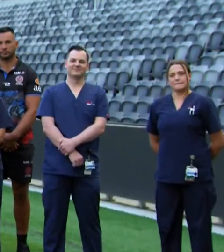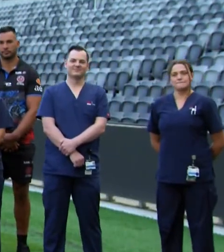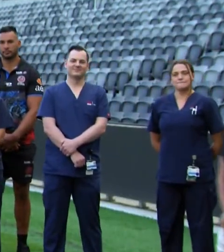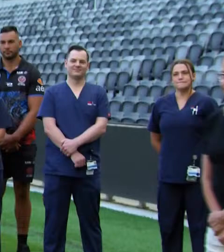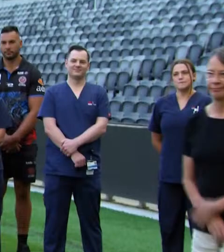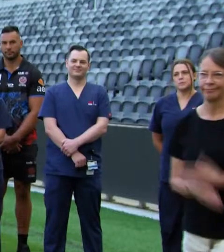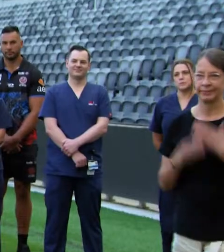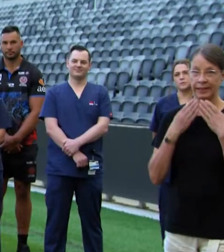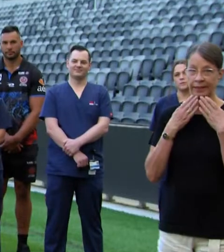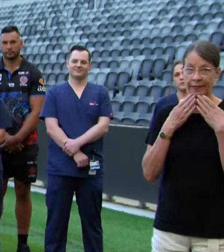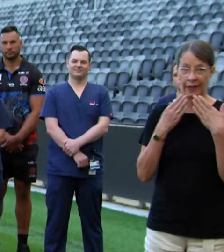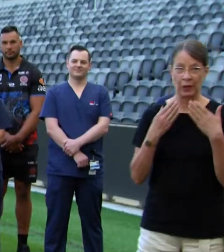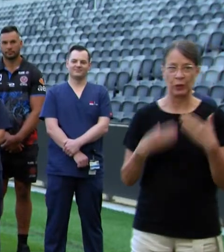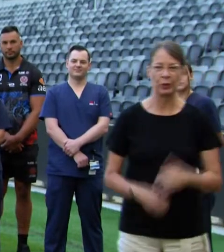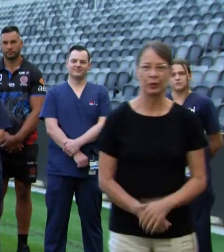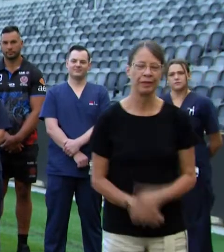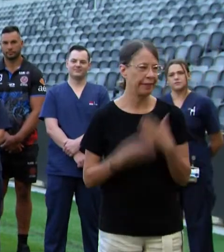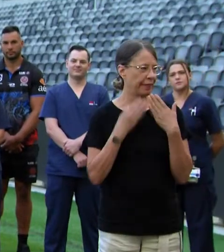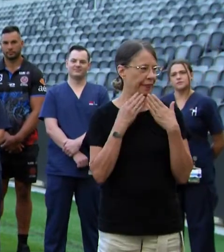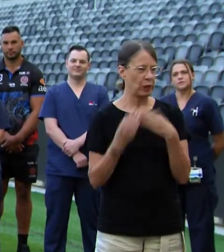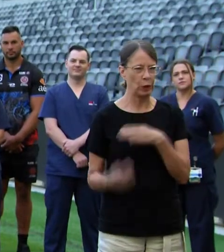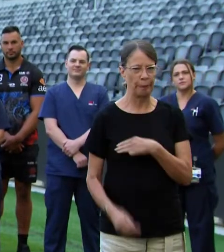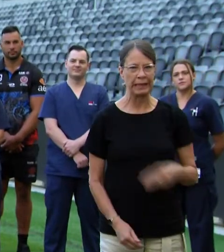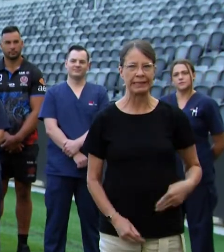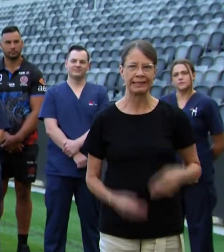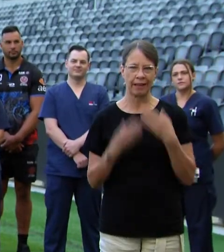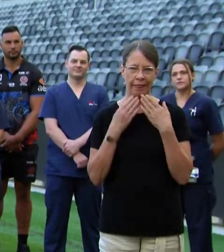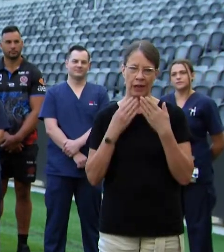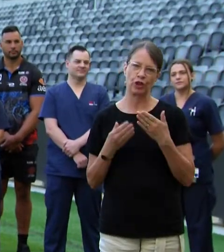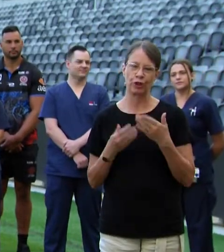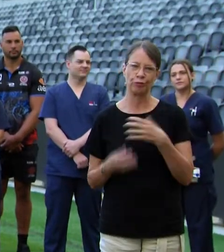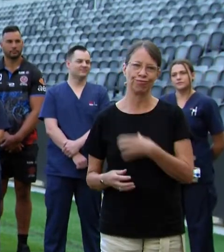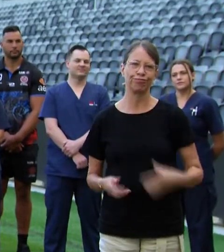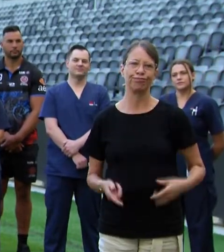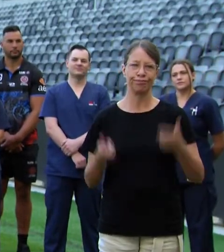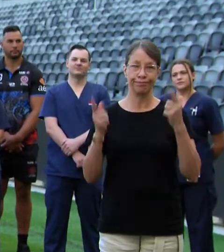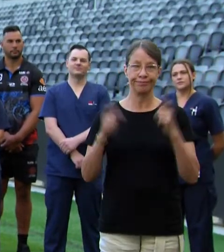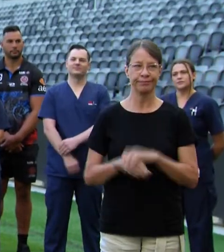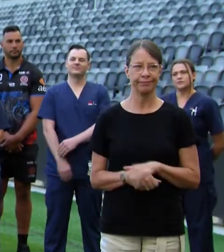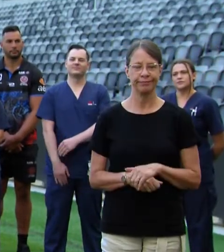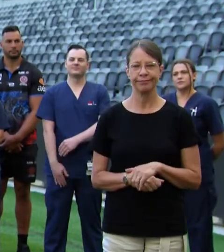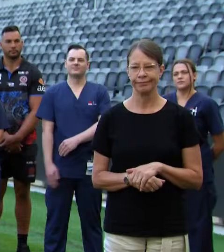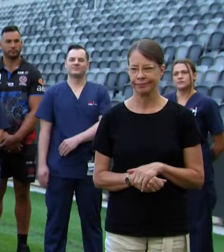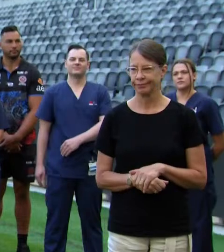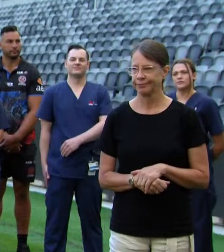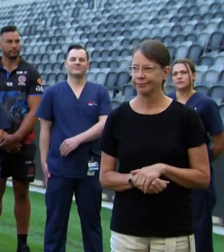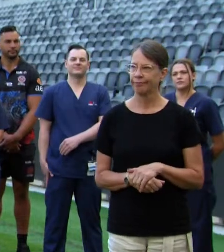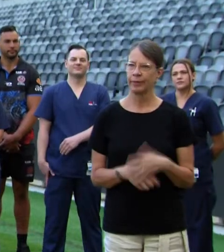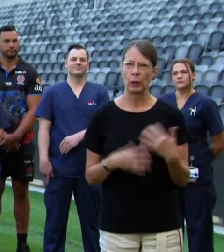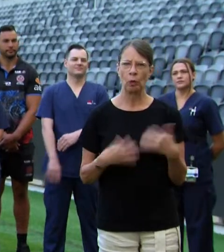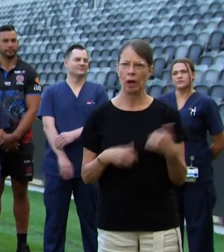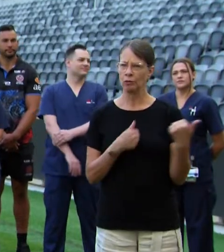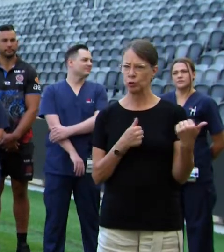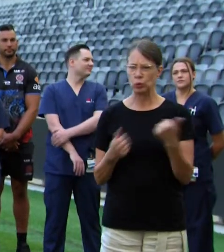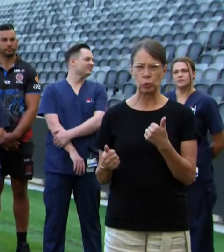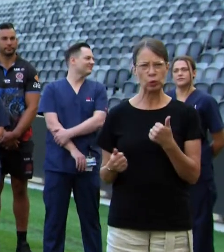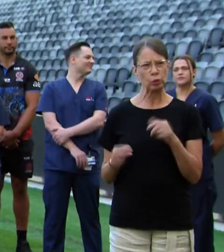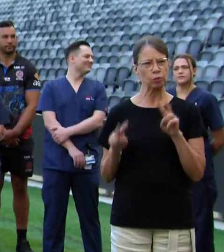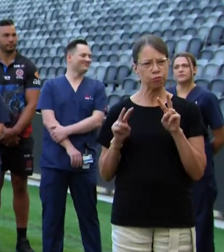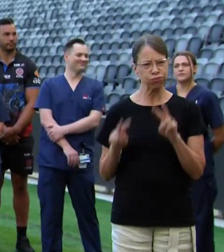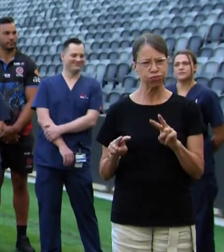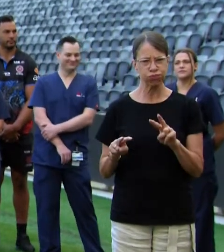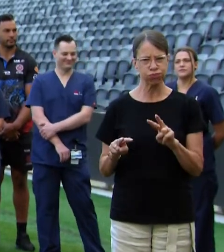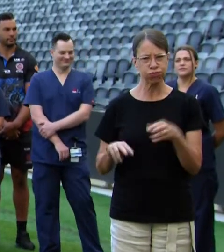Thank you. Thank you, Minister and Premier. It is actually pleasing to see the case numbers come down in our